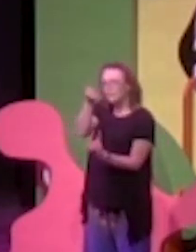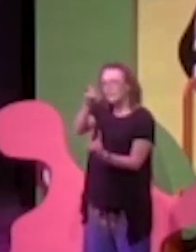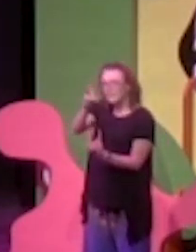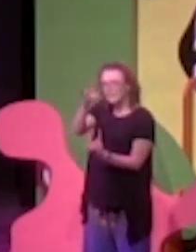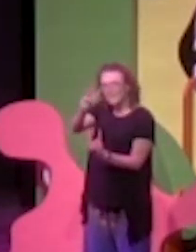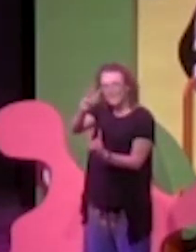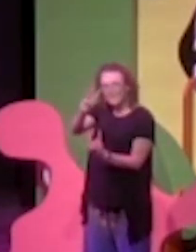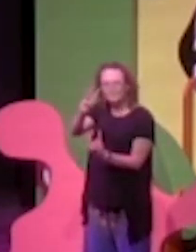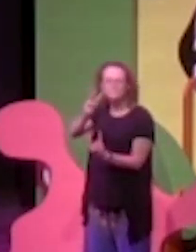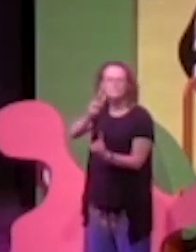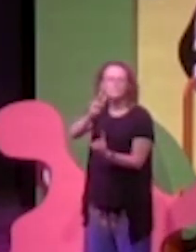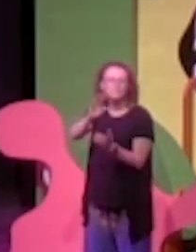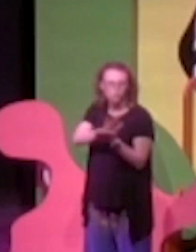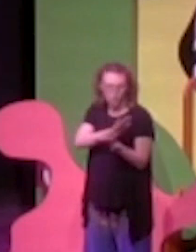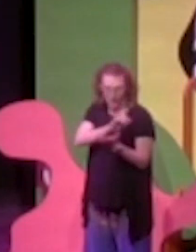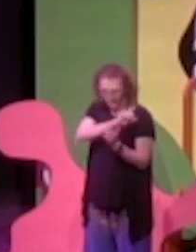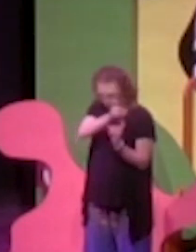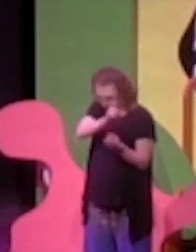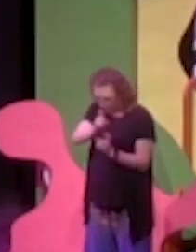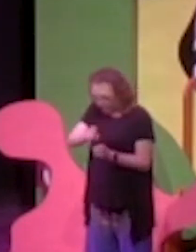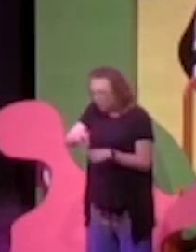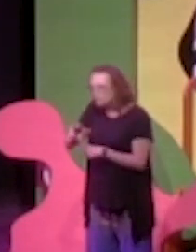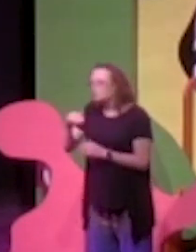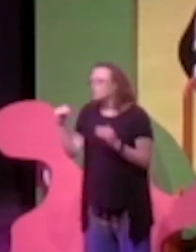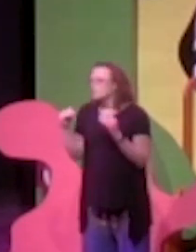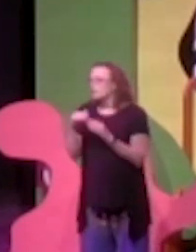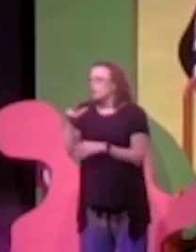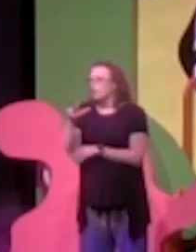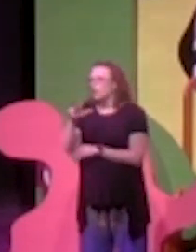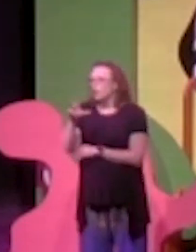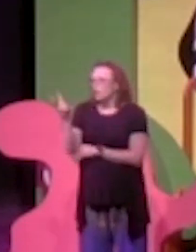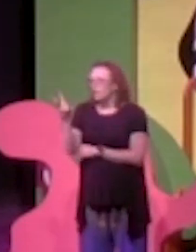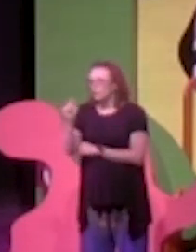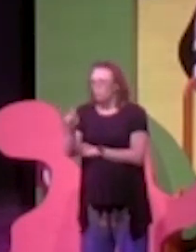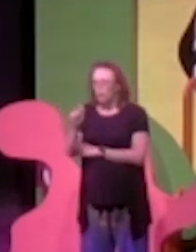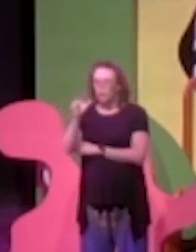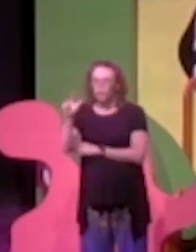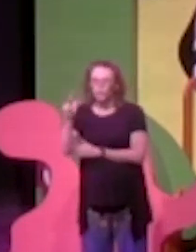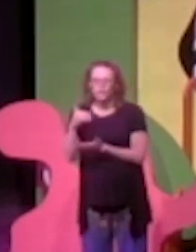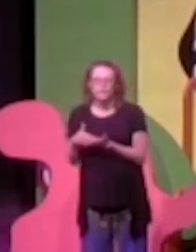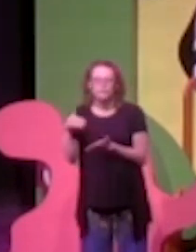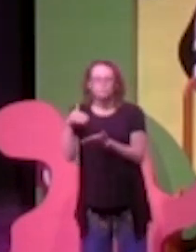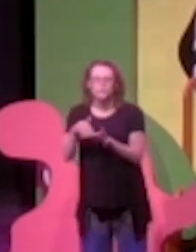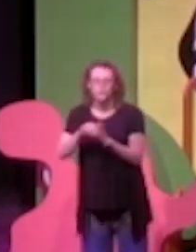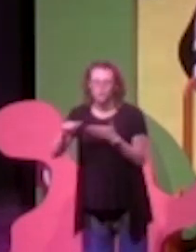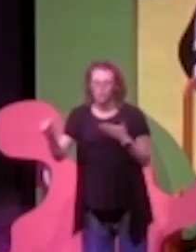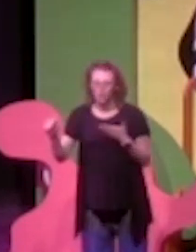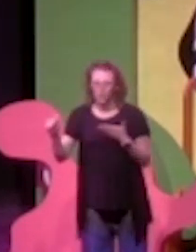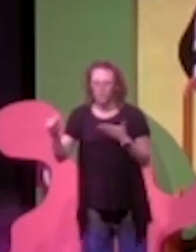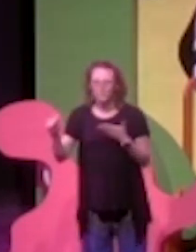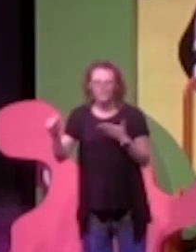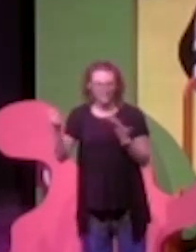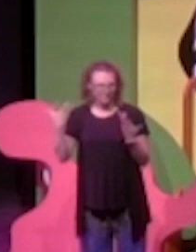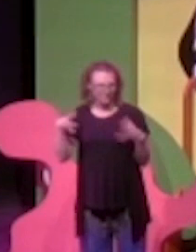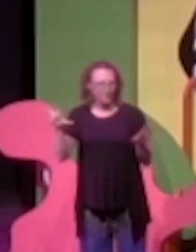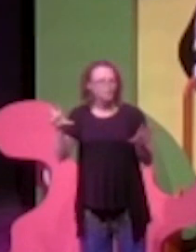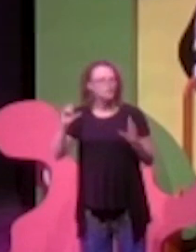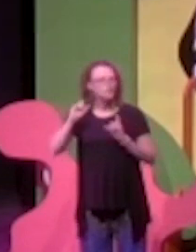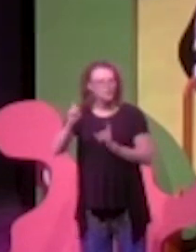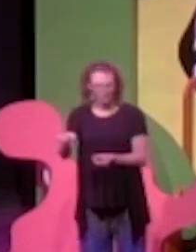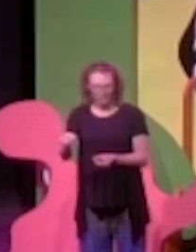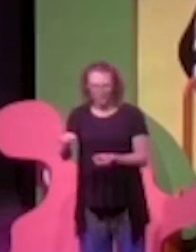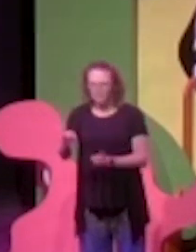there, $36.3 million spent to date. And those applications are still